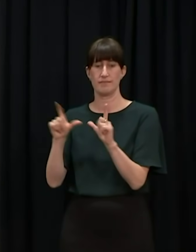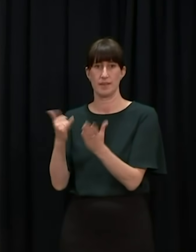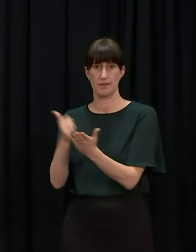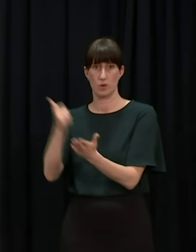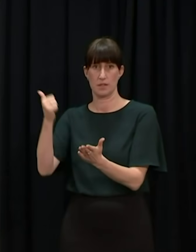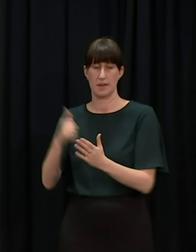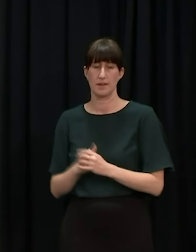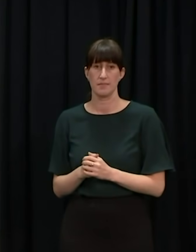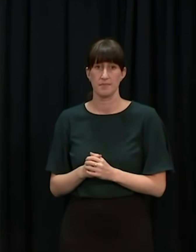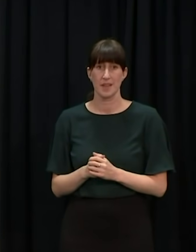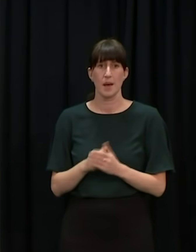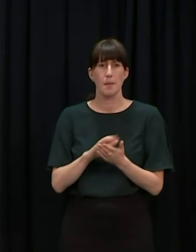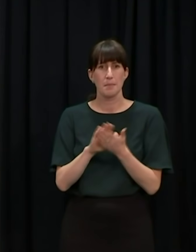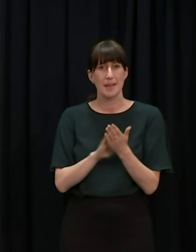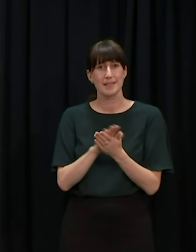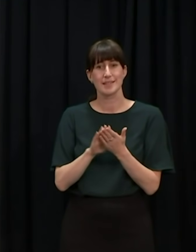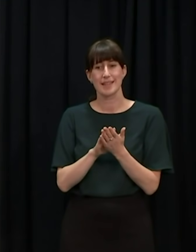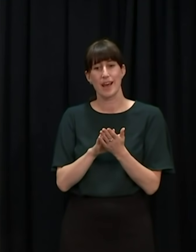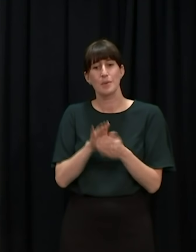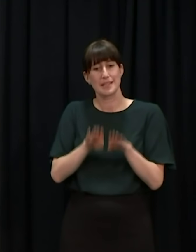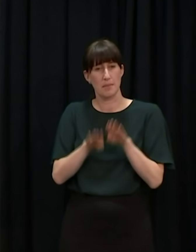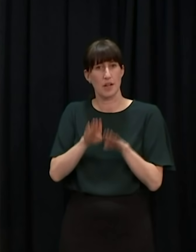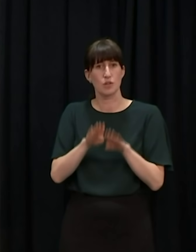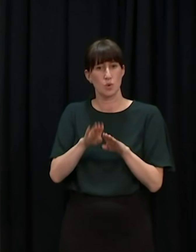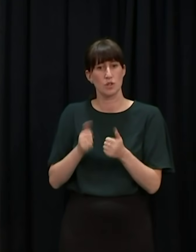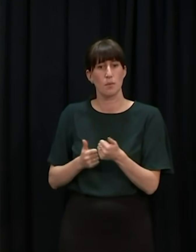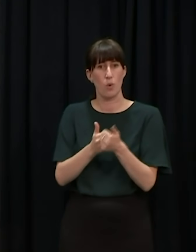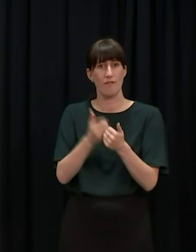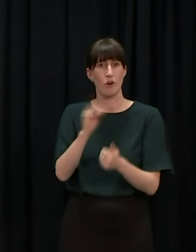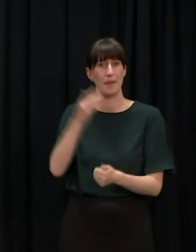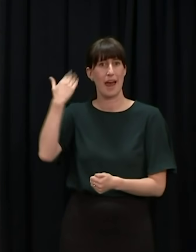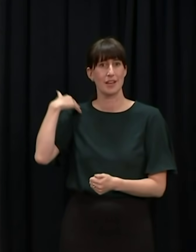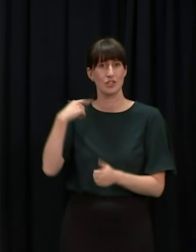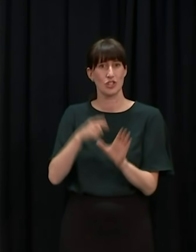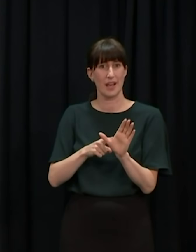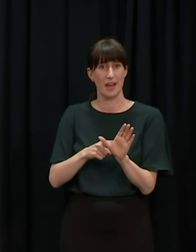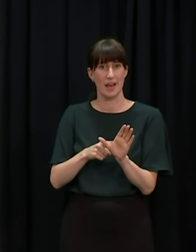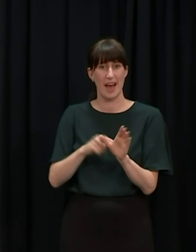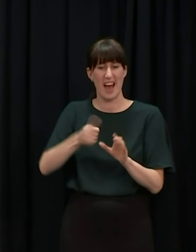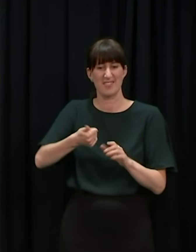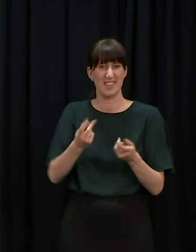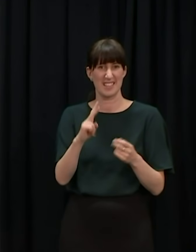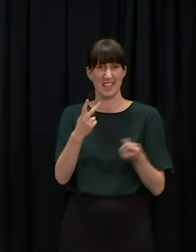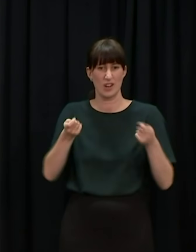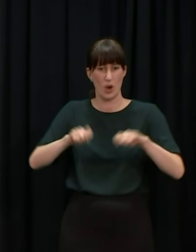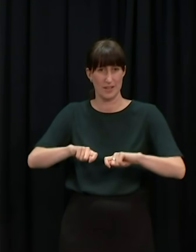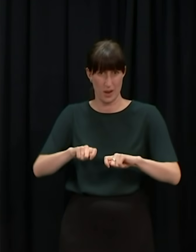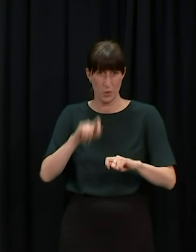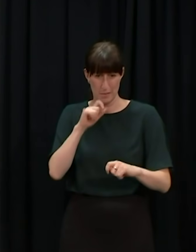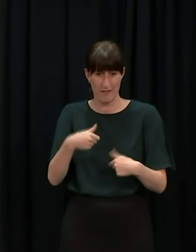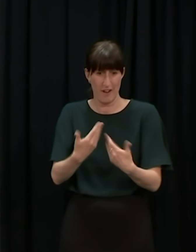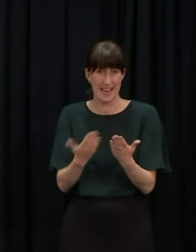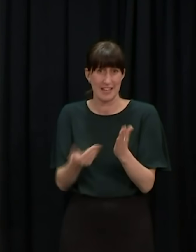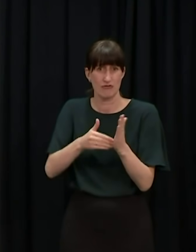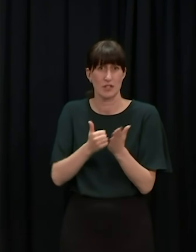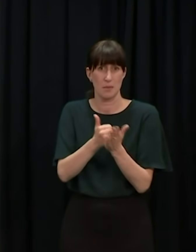to Auckland students into line with the support they received in 2020 following their second lockdown. I hope this will provide a reassurance